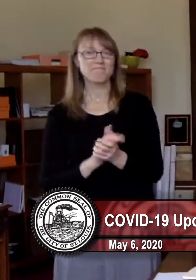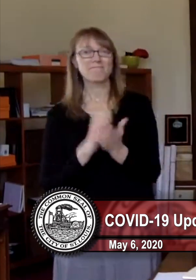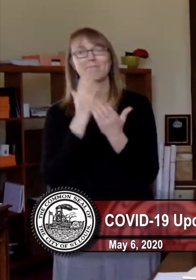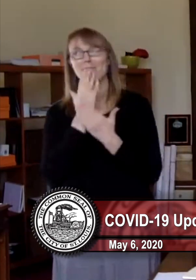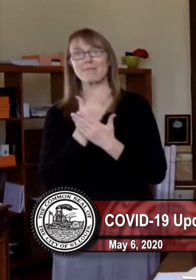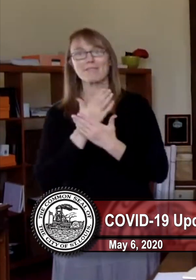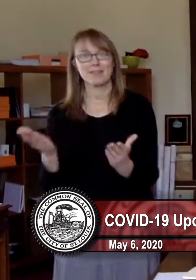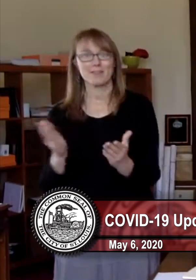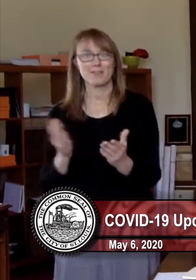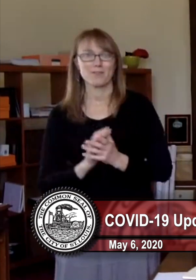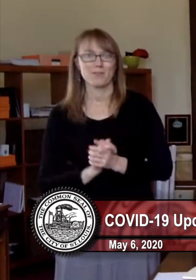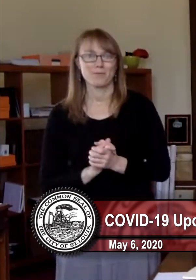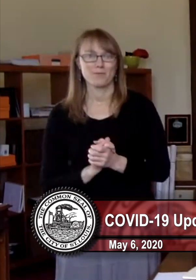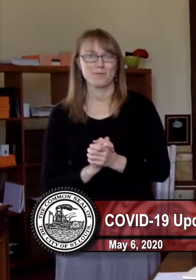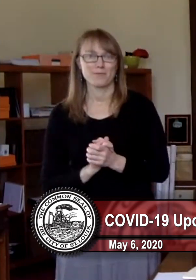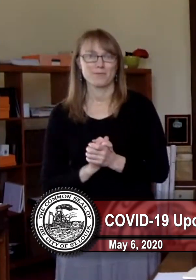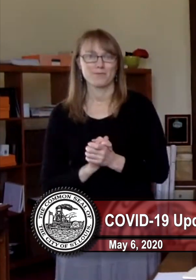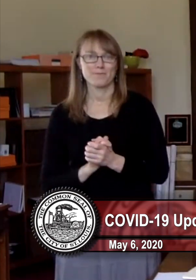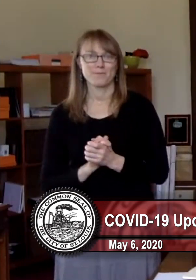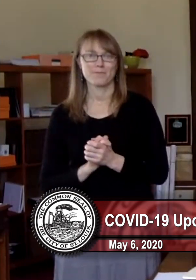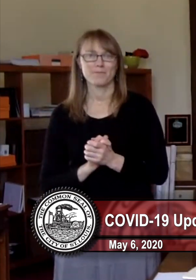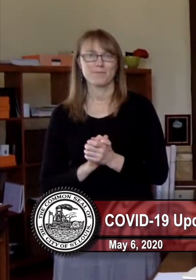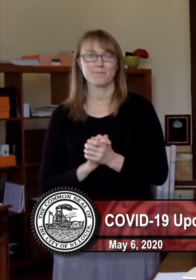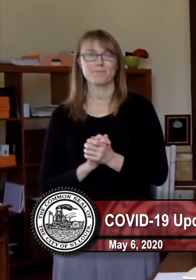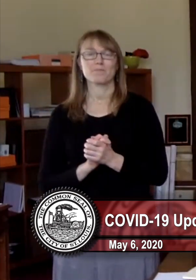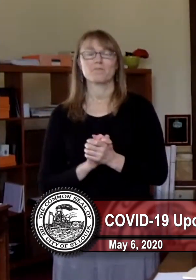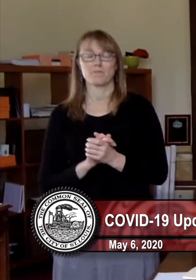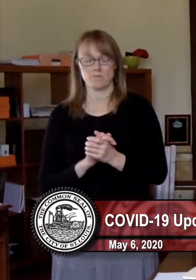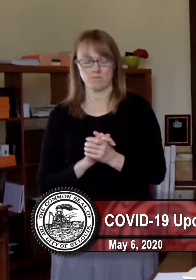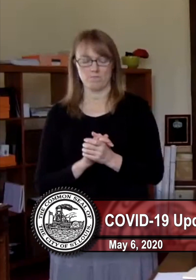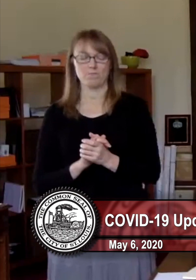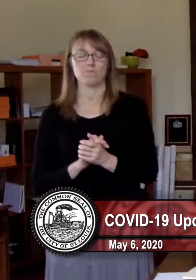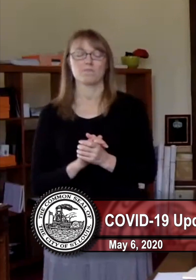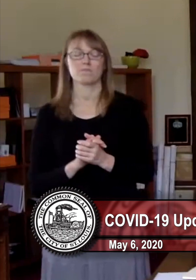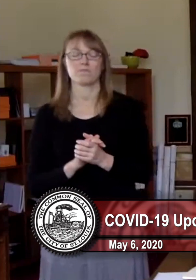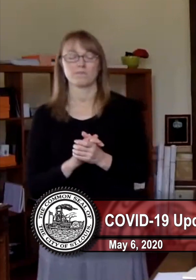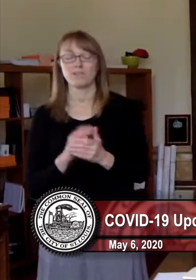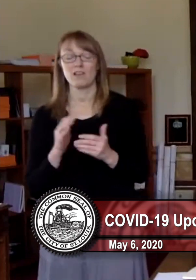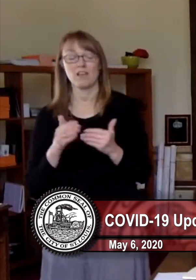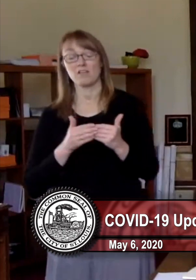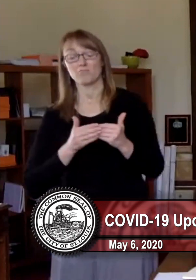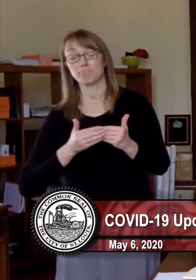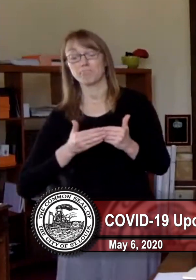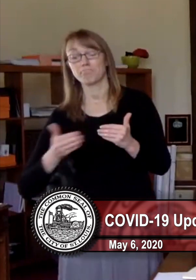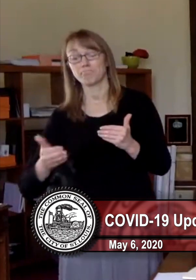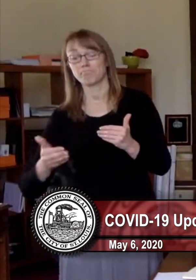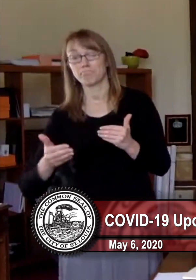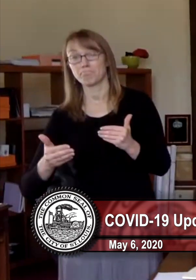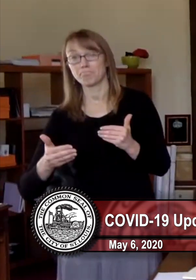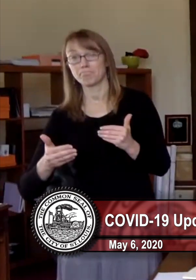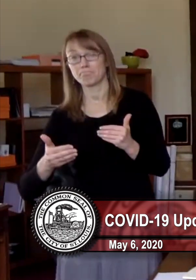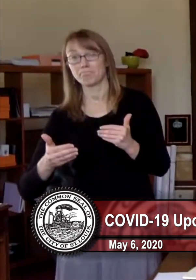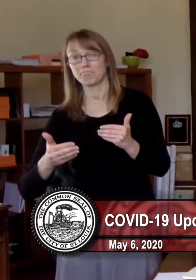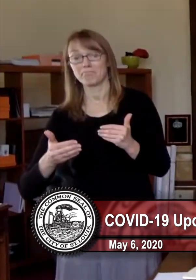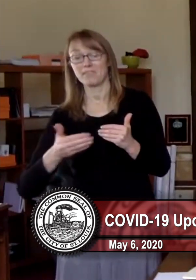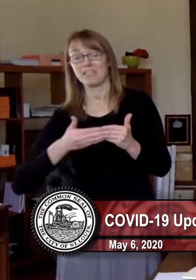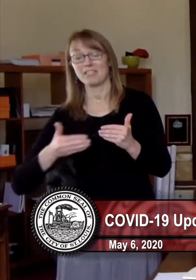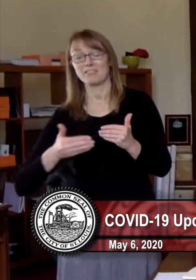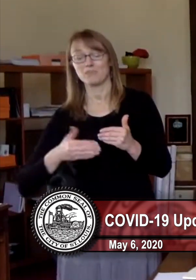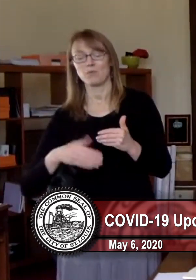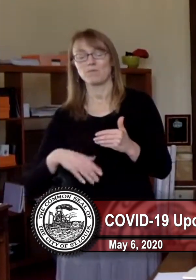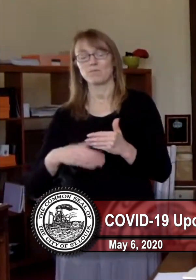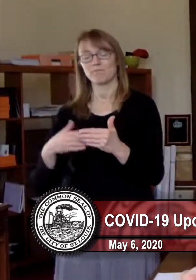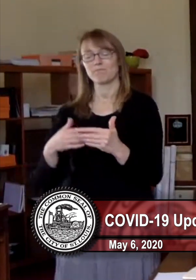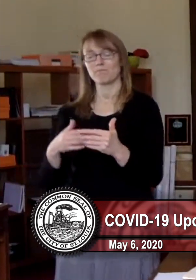think, we're entering a period of time, at least 12 days, a